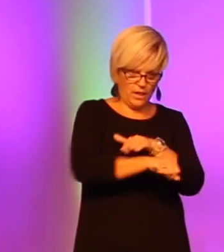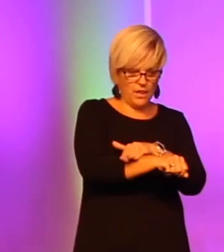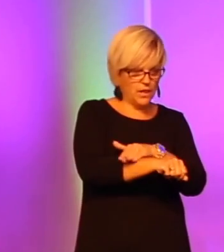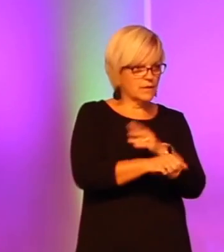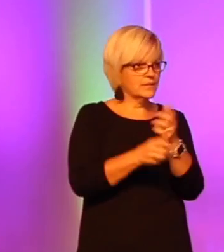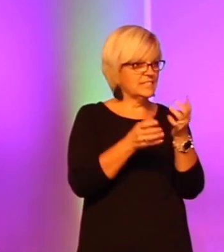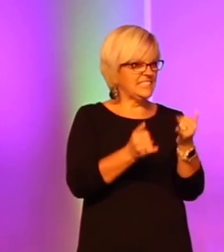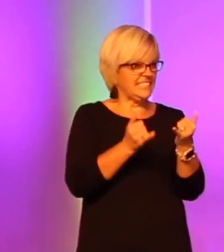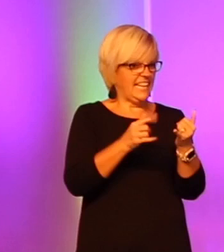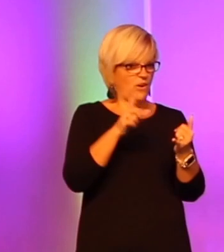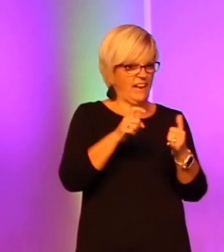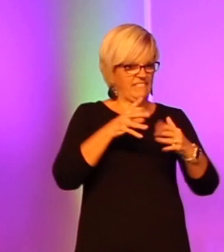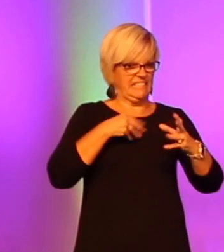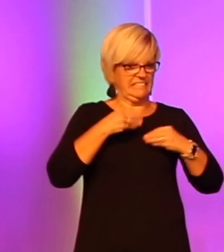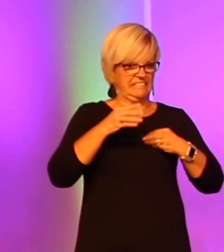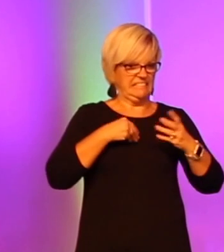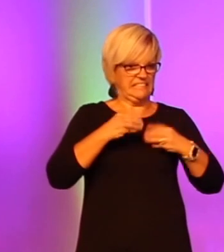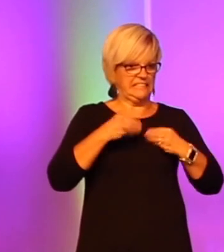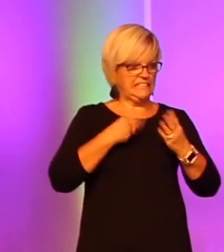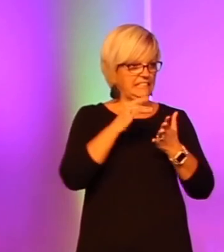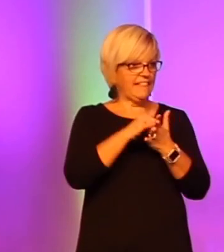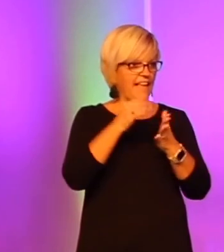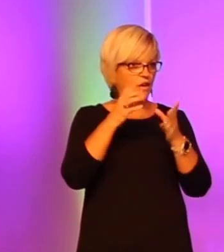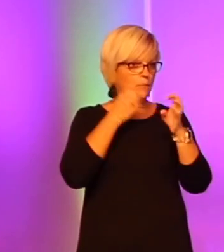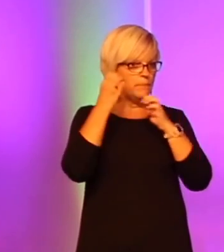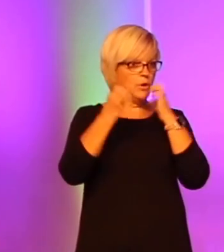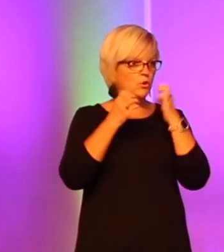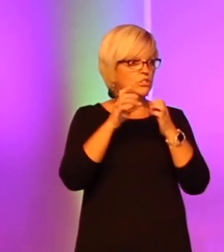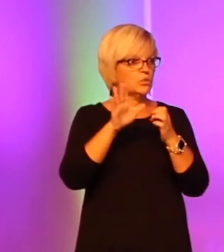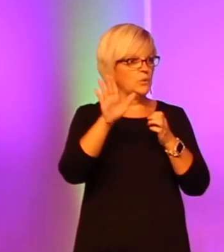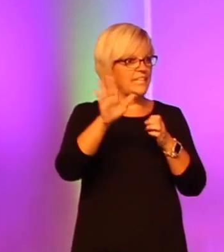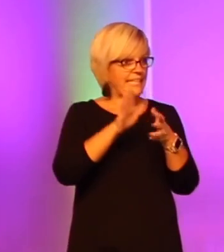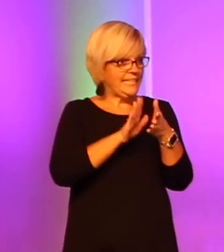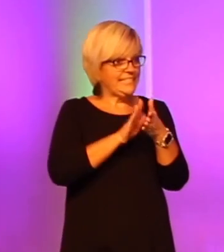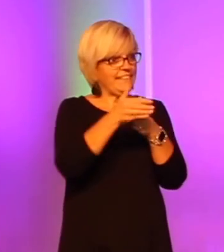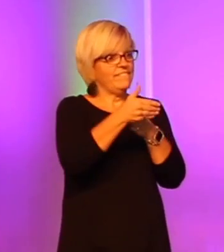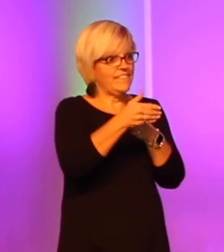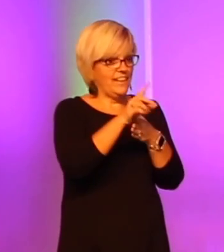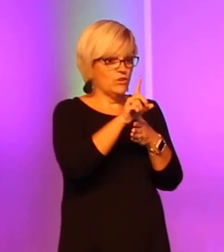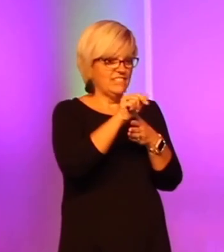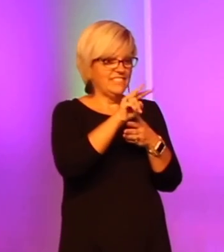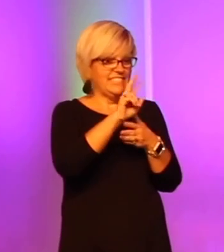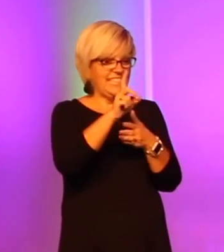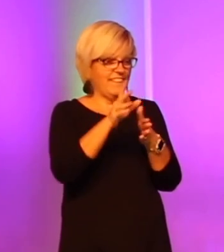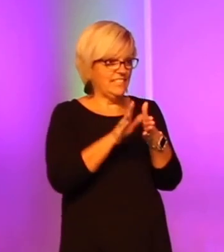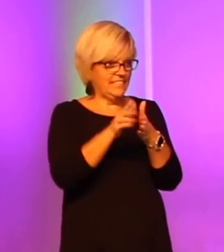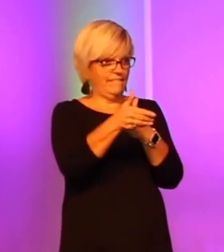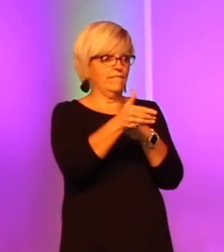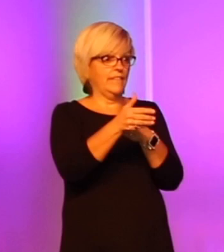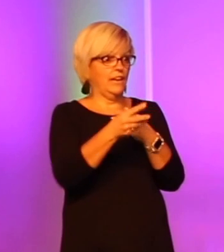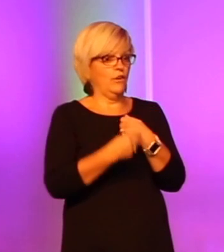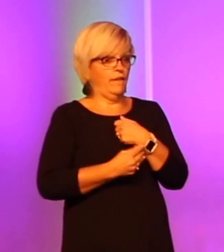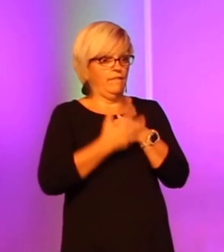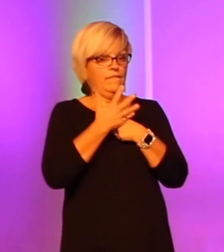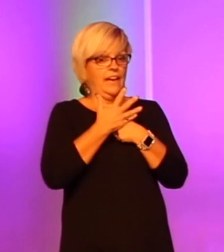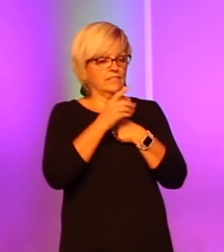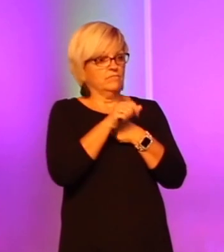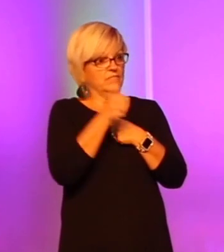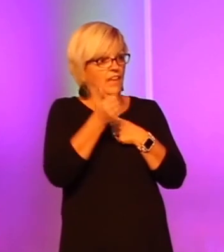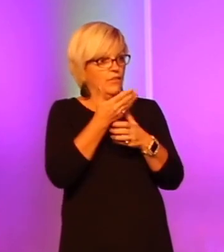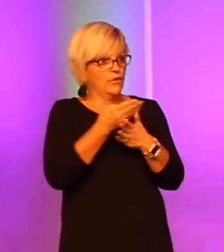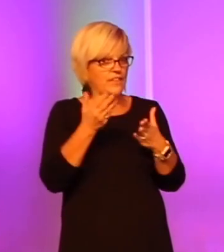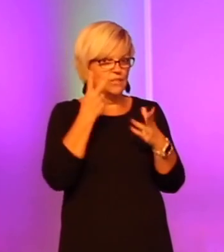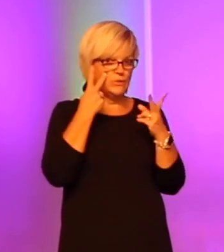now, and David has started that ripple effect. Then you look later on in David's life when his children are grown, you see this